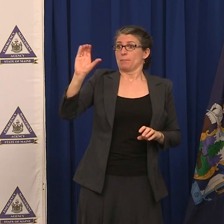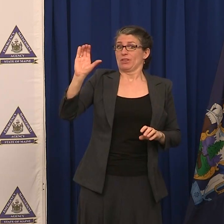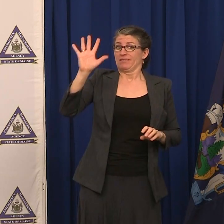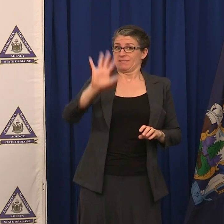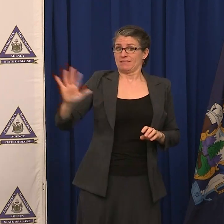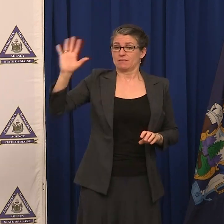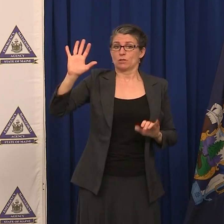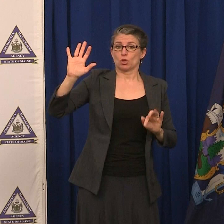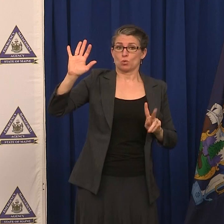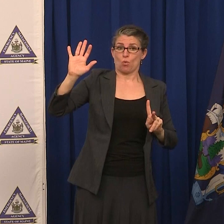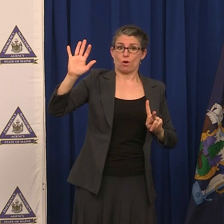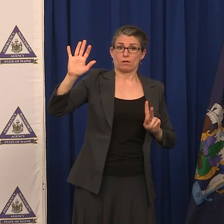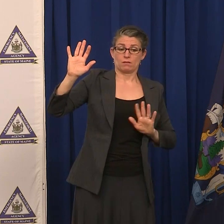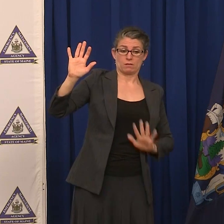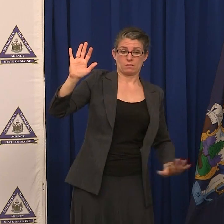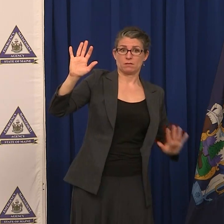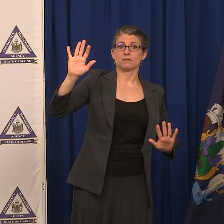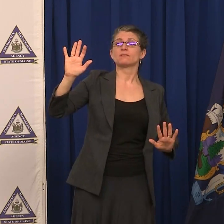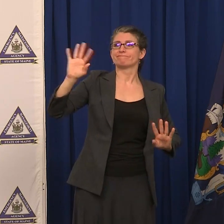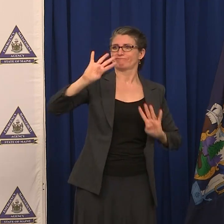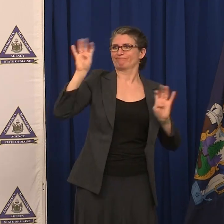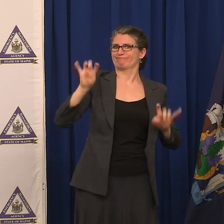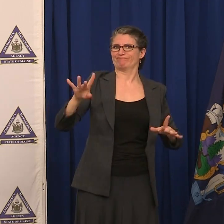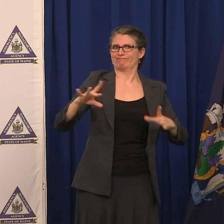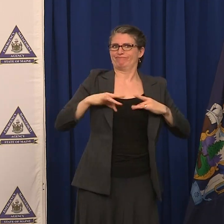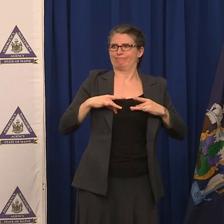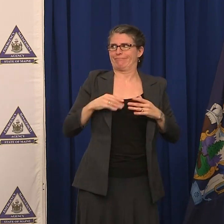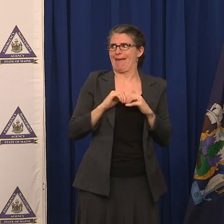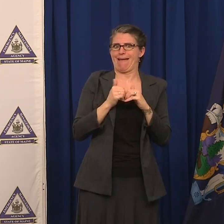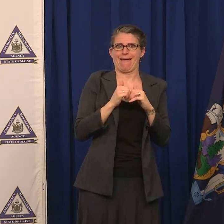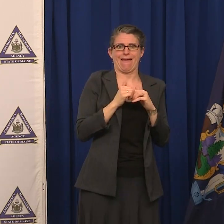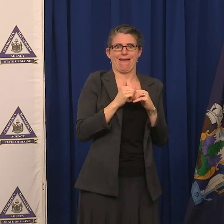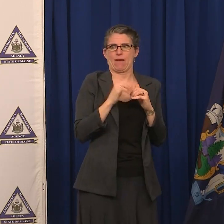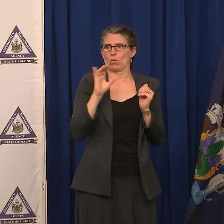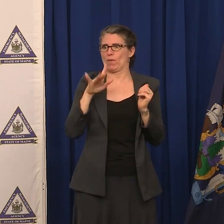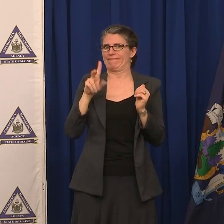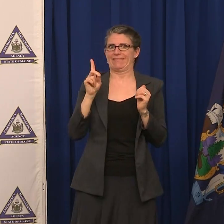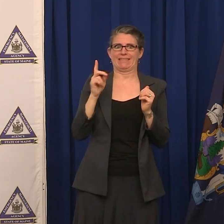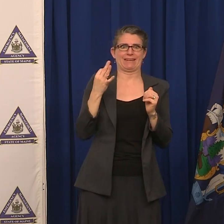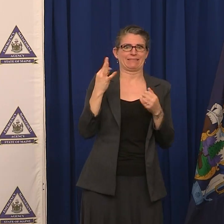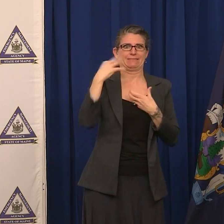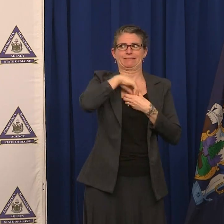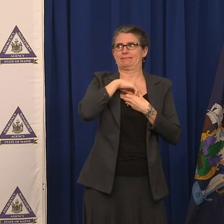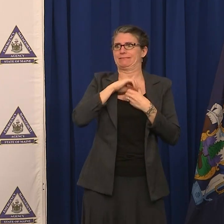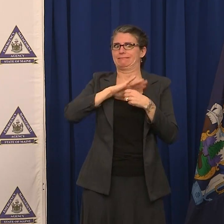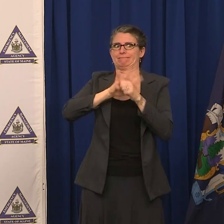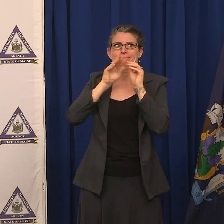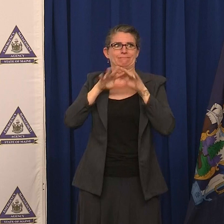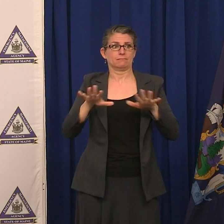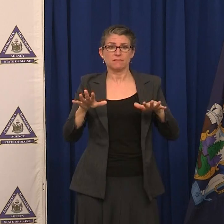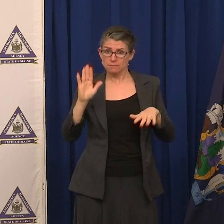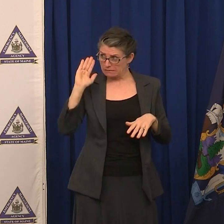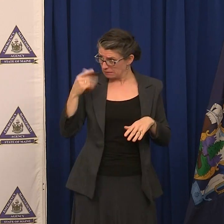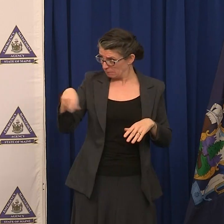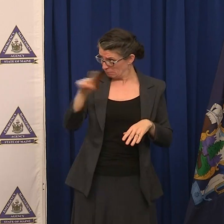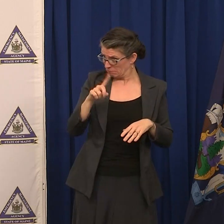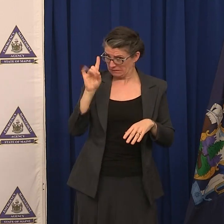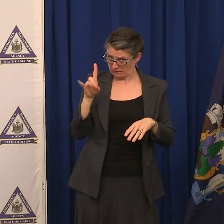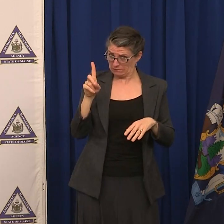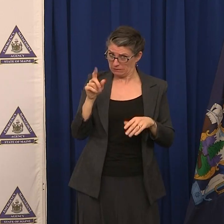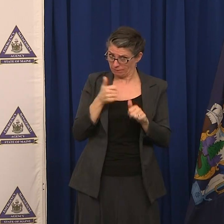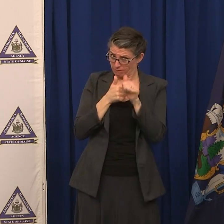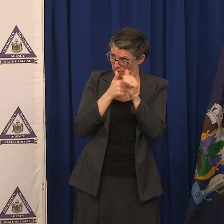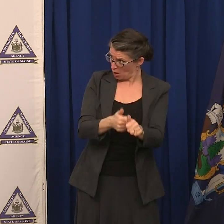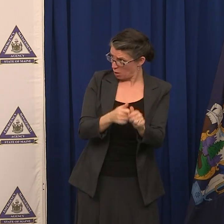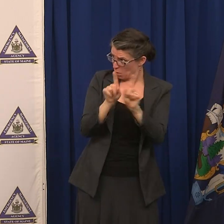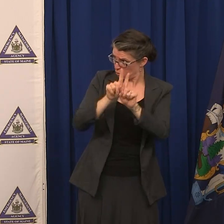you've seen, how have people been complying with social distancing? Are you still seeing things that are concerning you? And I guess any general comments